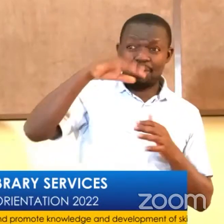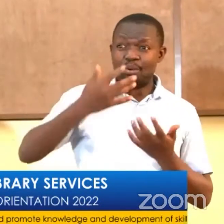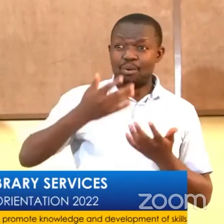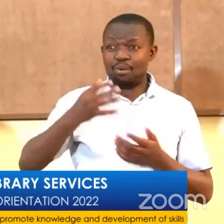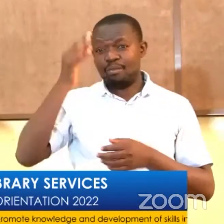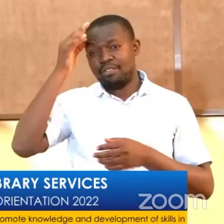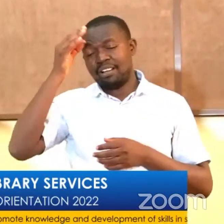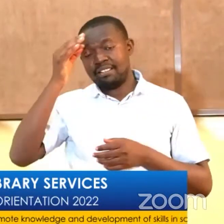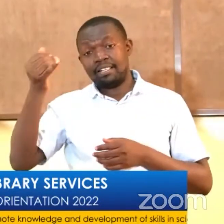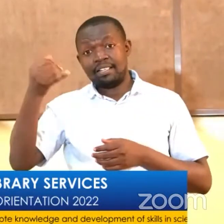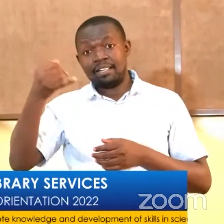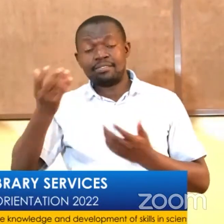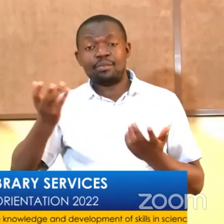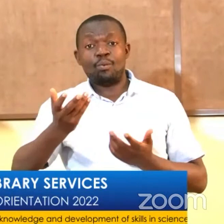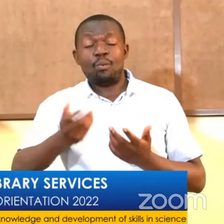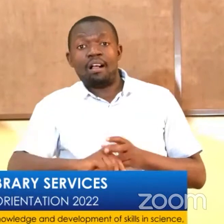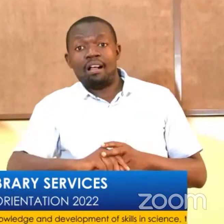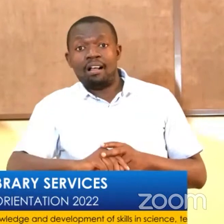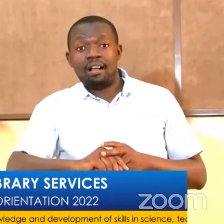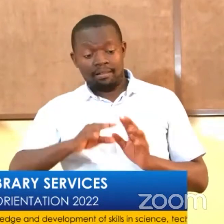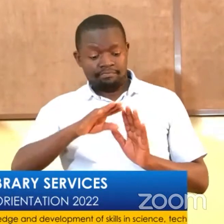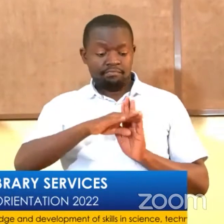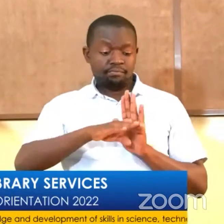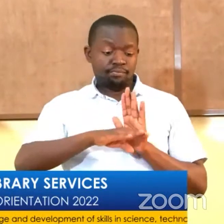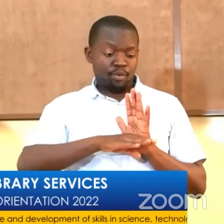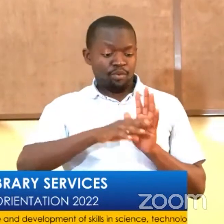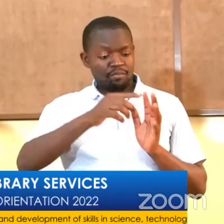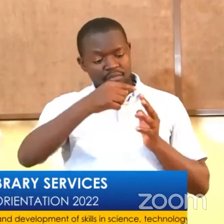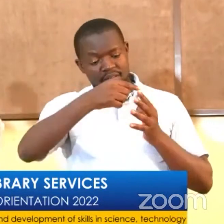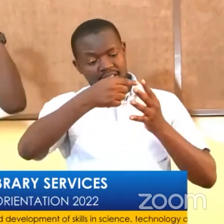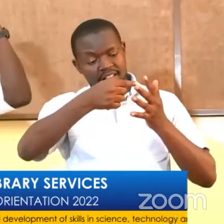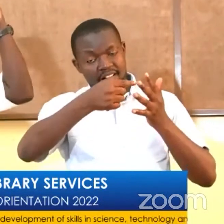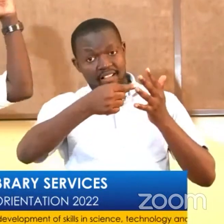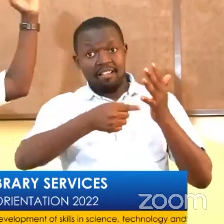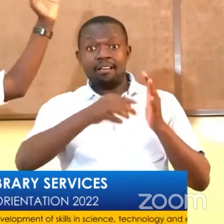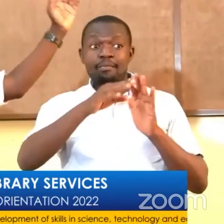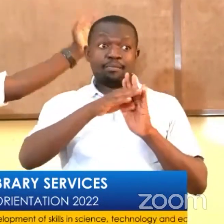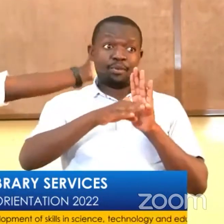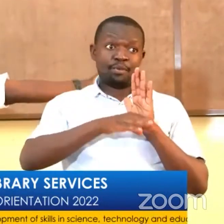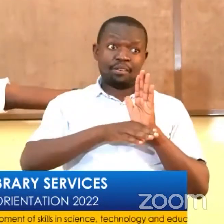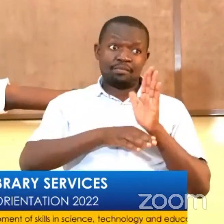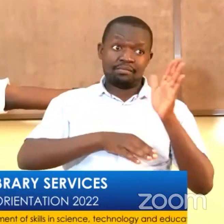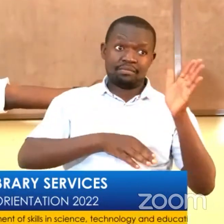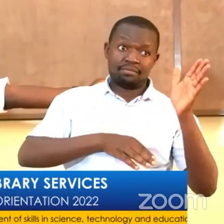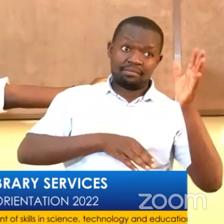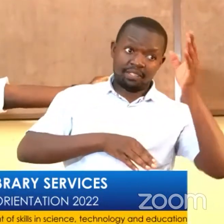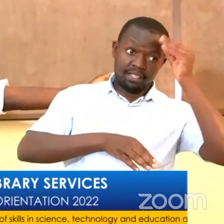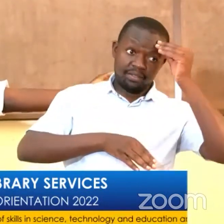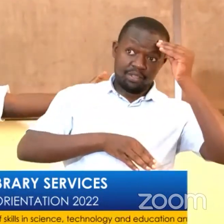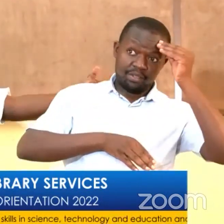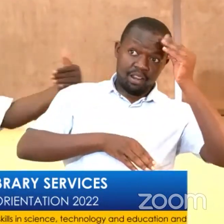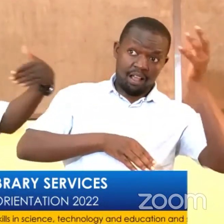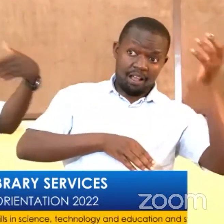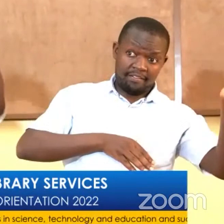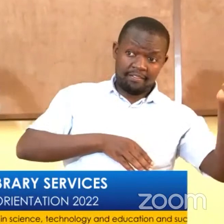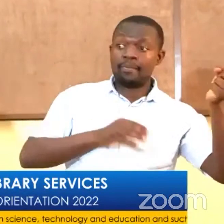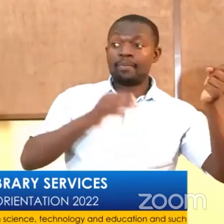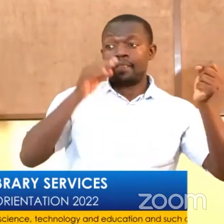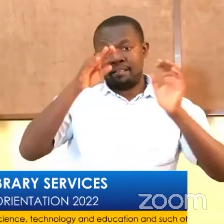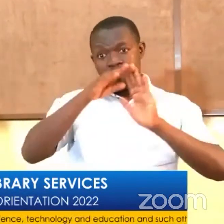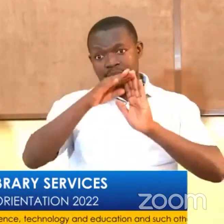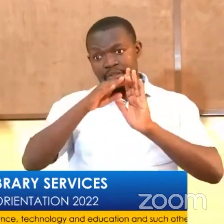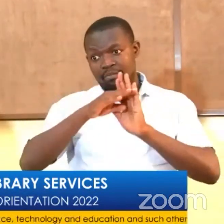Arts? These programs, you'll find that there are programs of education at Faculty of Education, then there are those which are falling